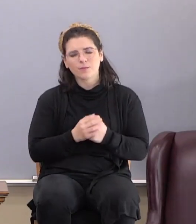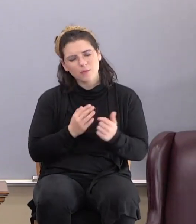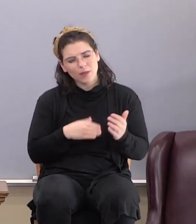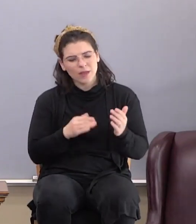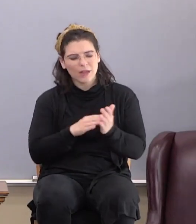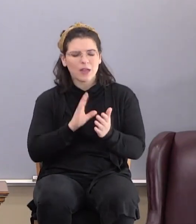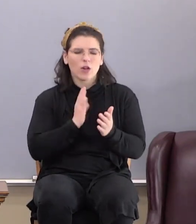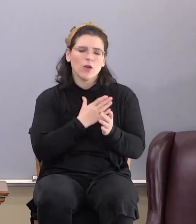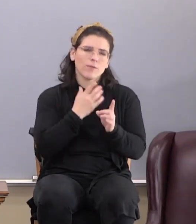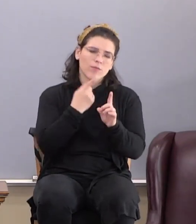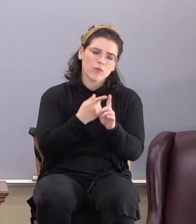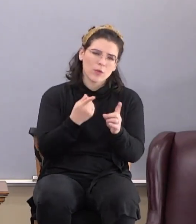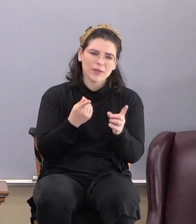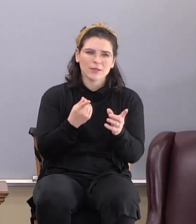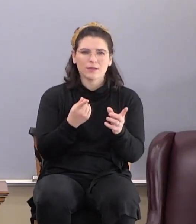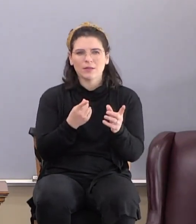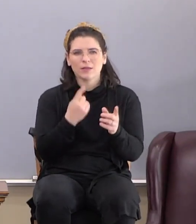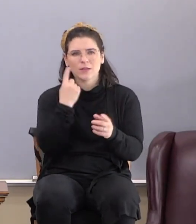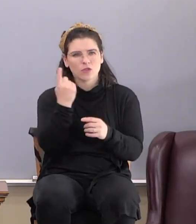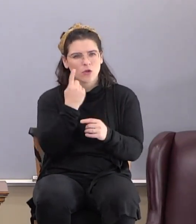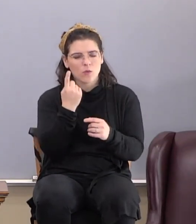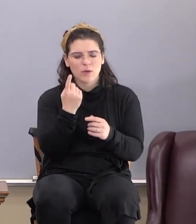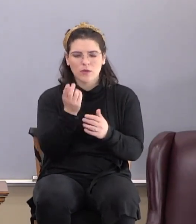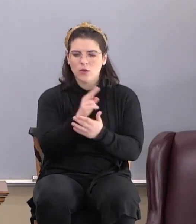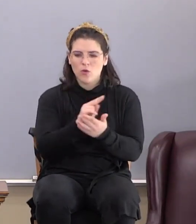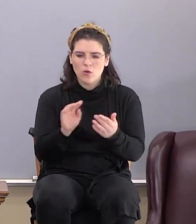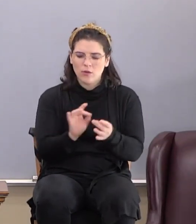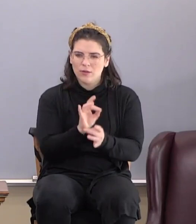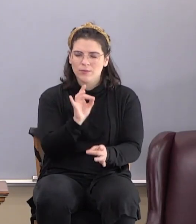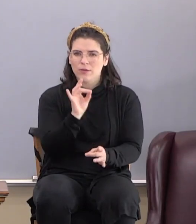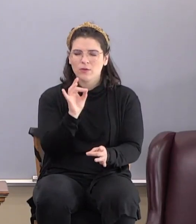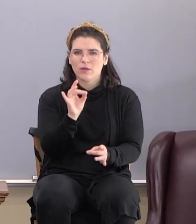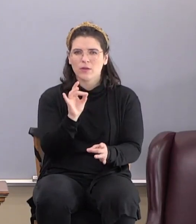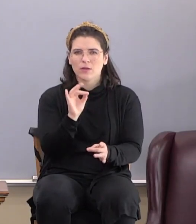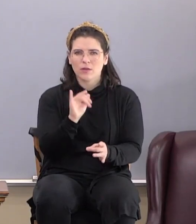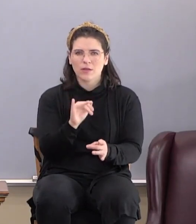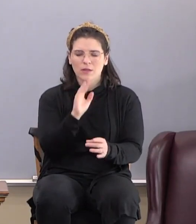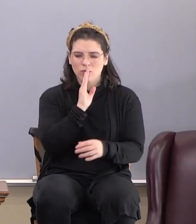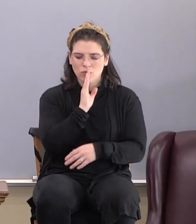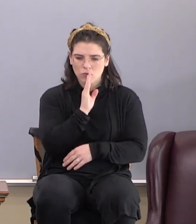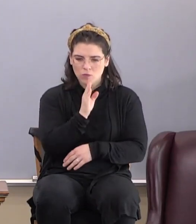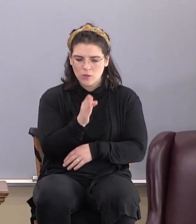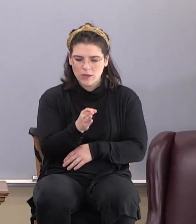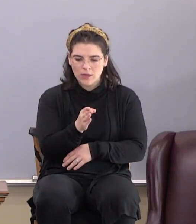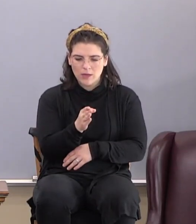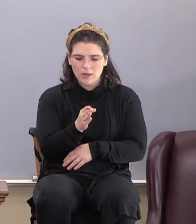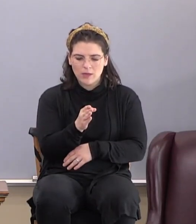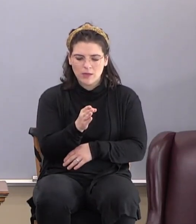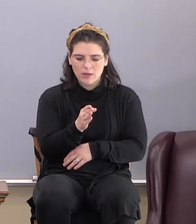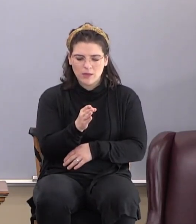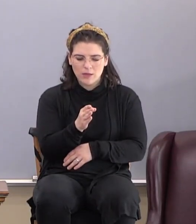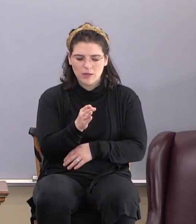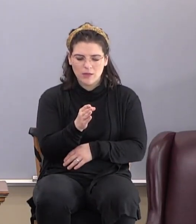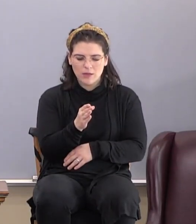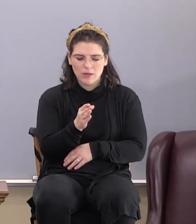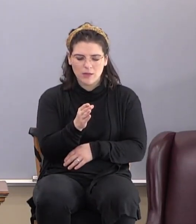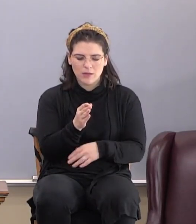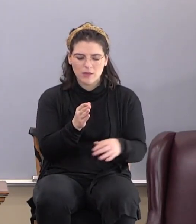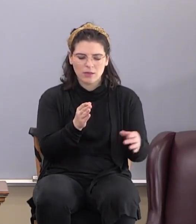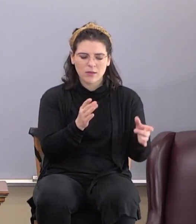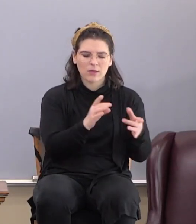our point is, it's always the Holy Spirit that is directly correlated